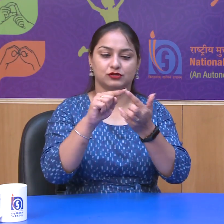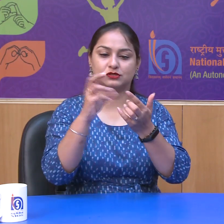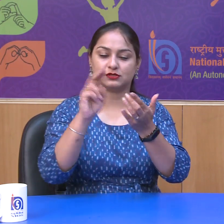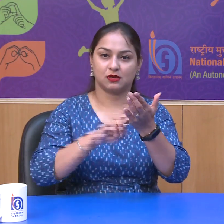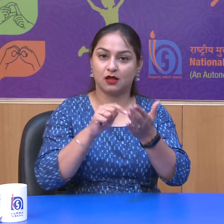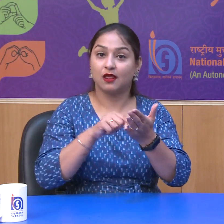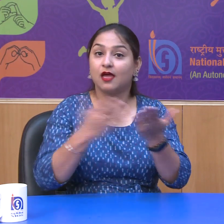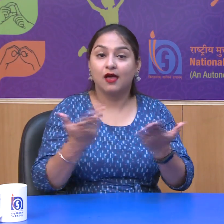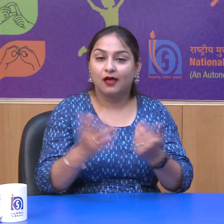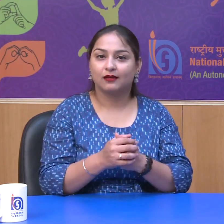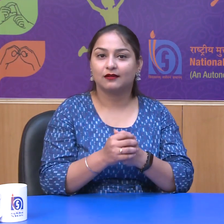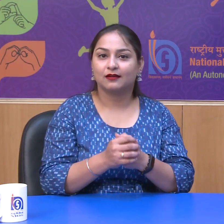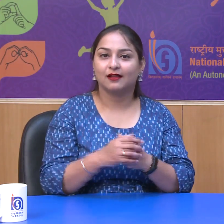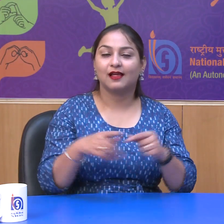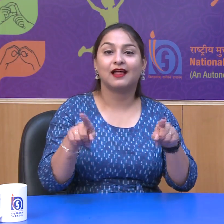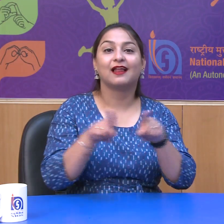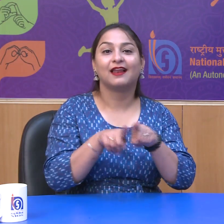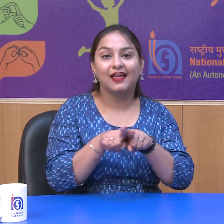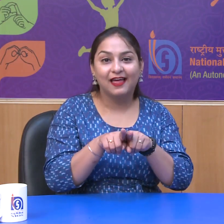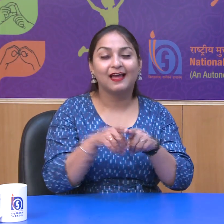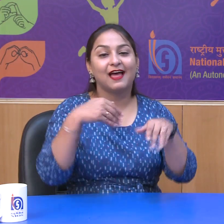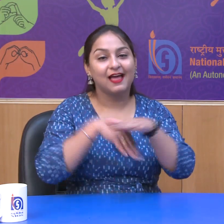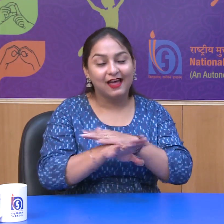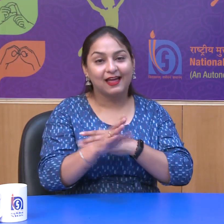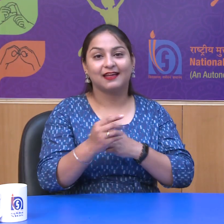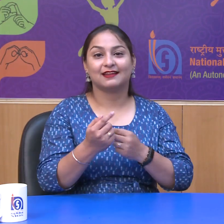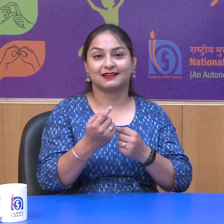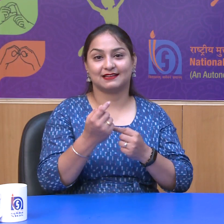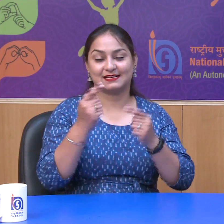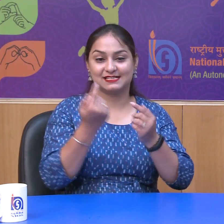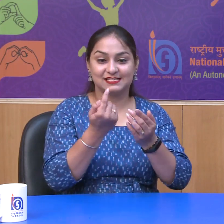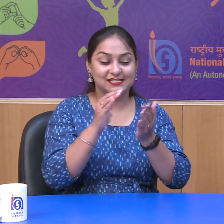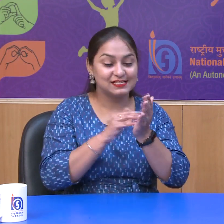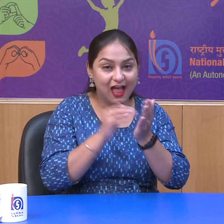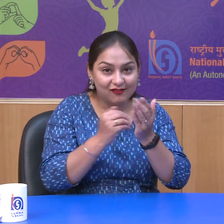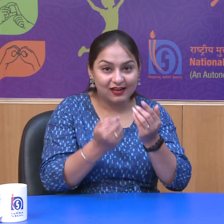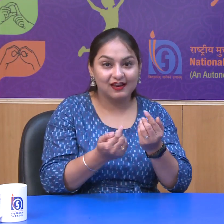it refers to a considerable rise in the production of quantity of apples,